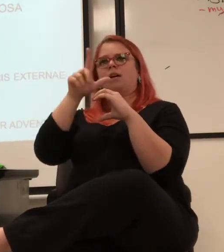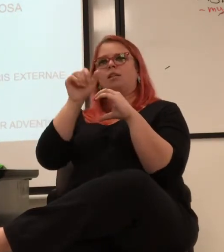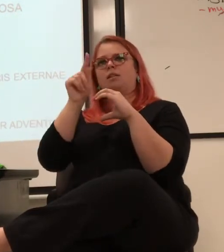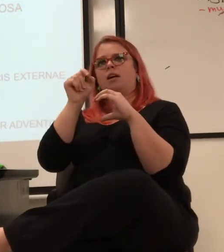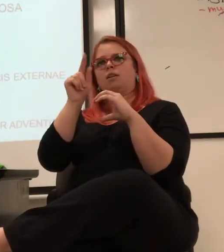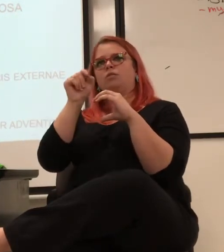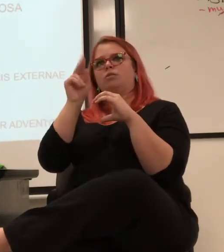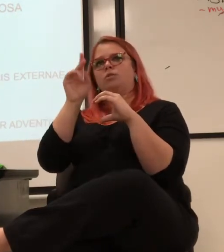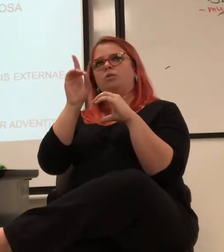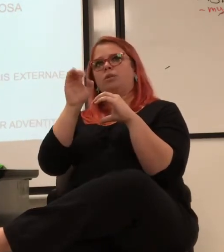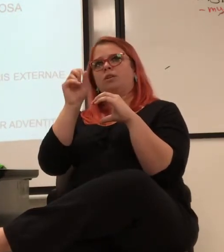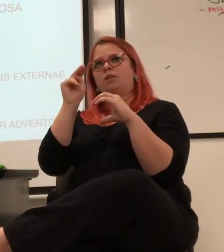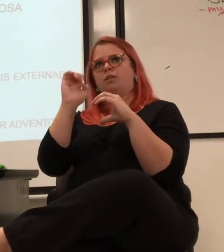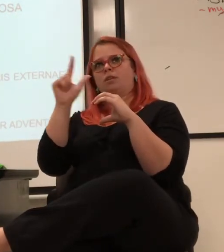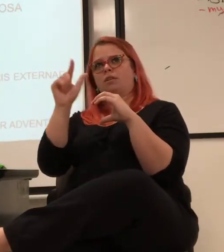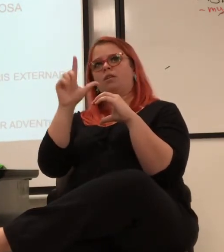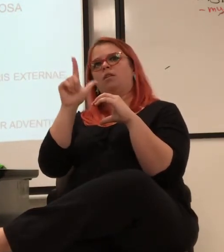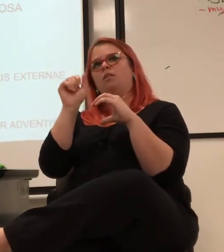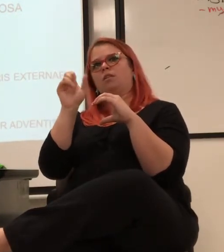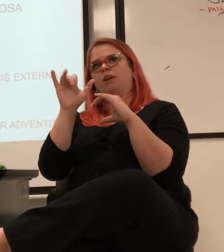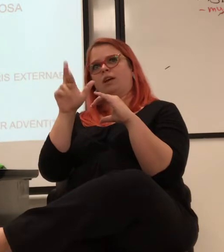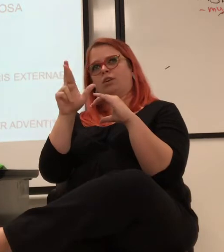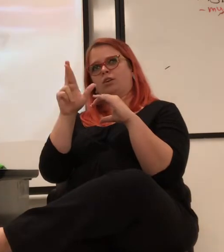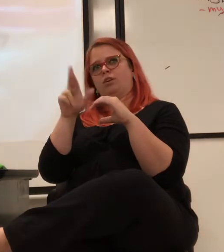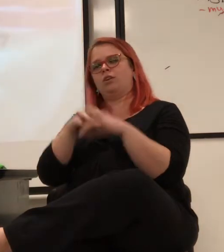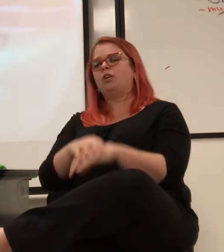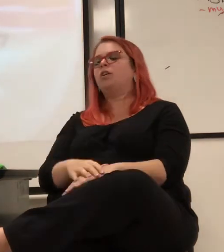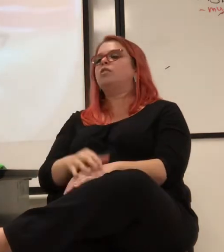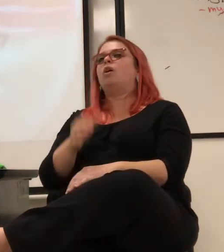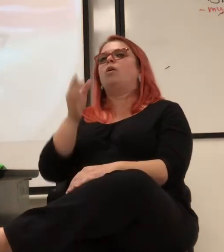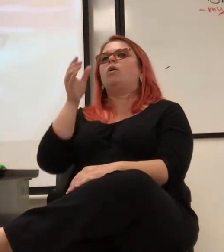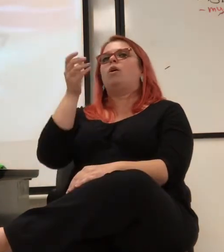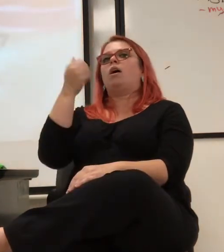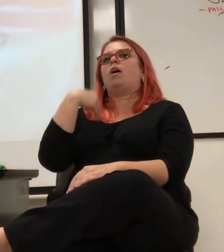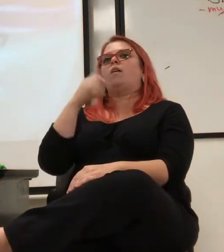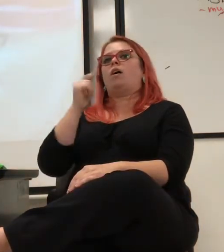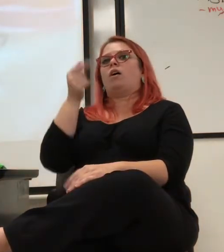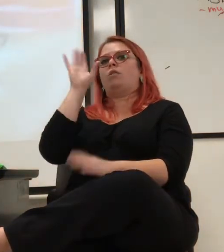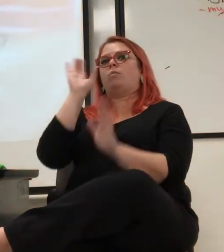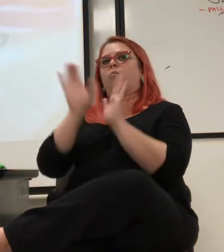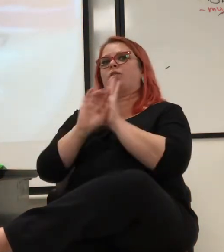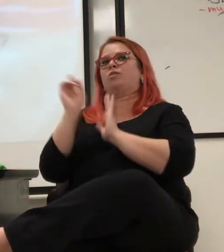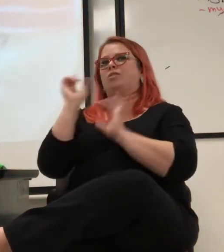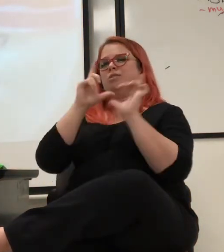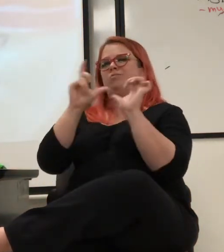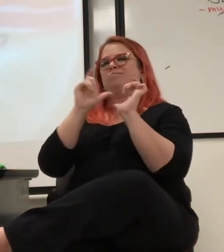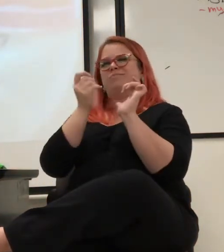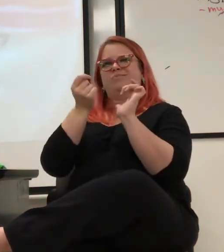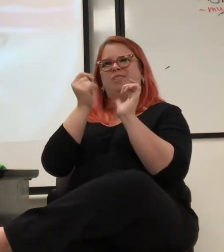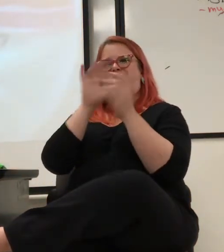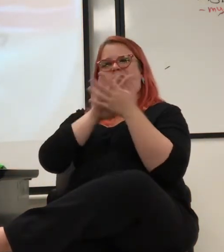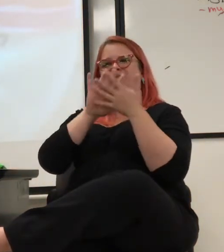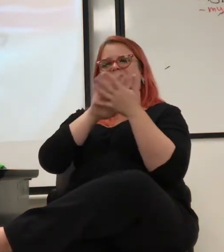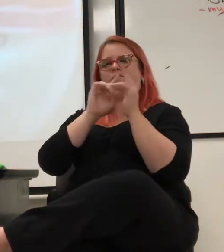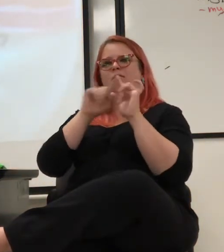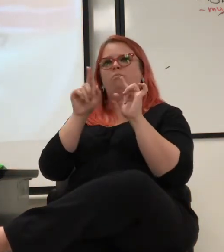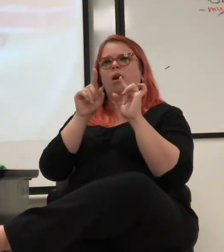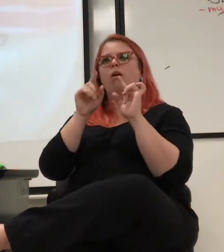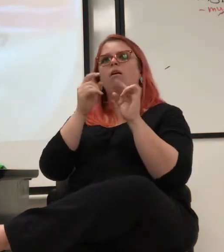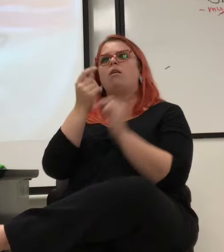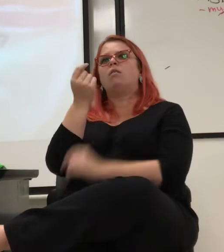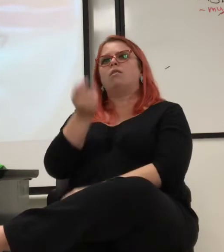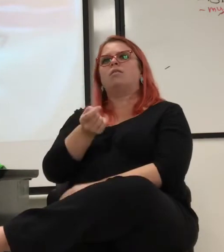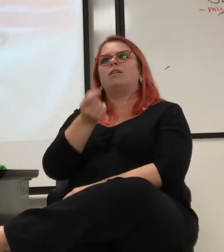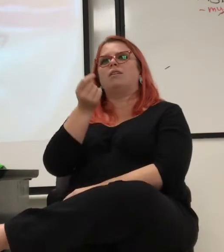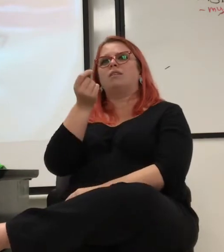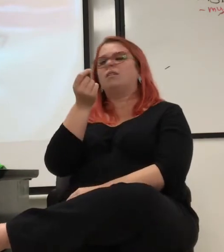study. It's got all the layers. We have other pictures. I took a picture of this one. It's a little blurry there. But they cut out